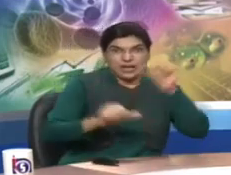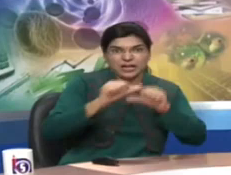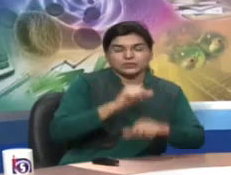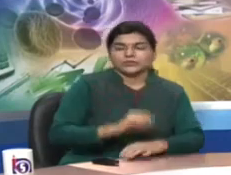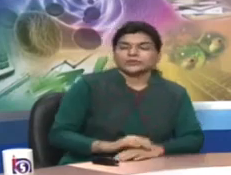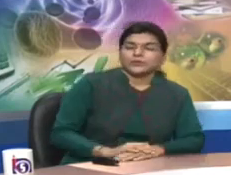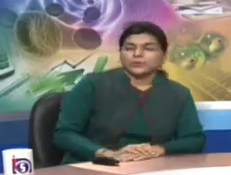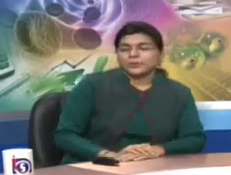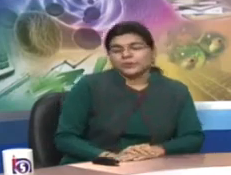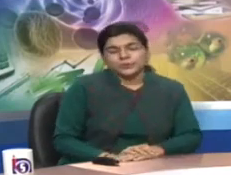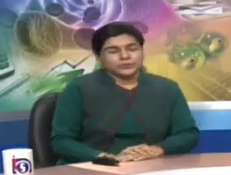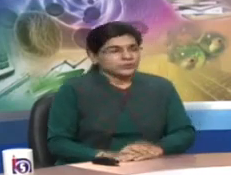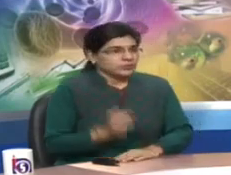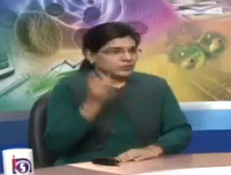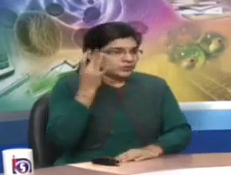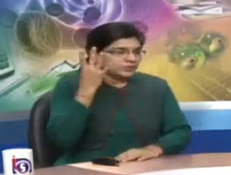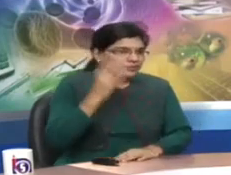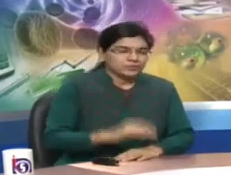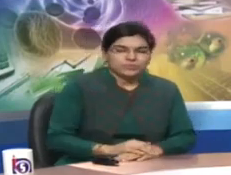And she was cross.